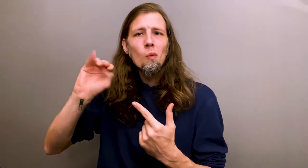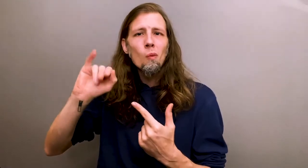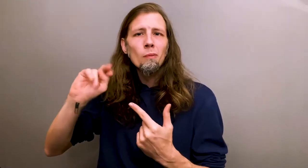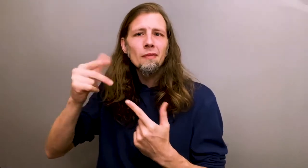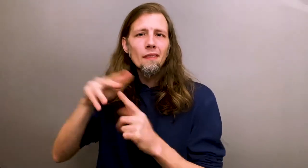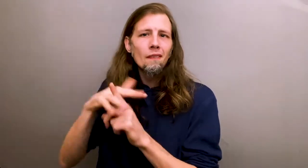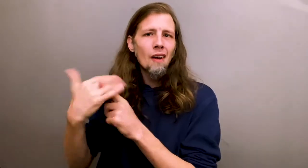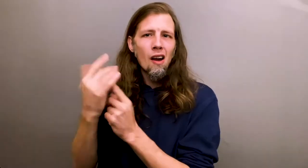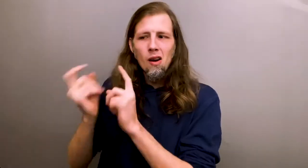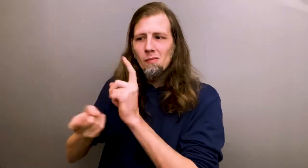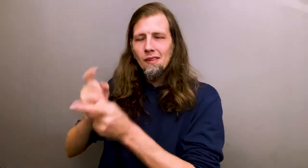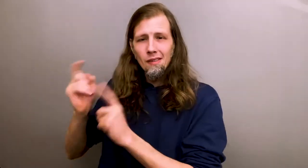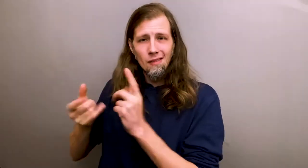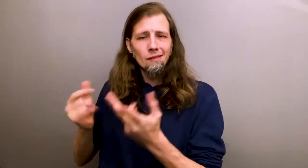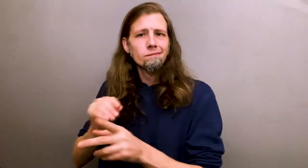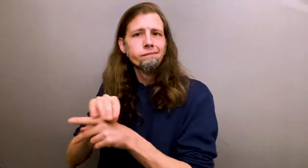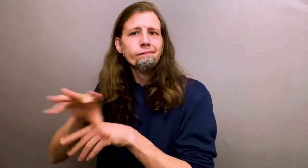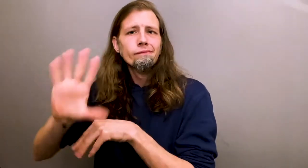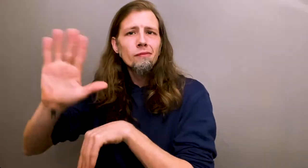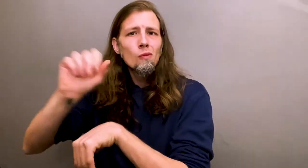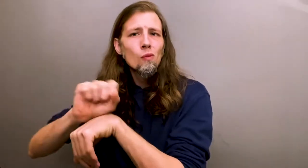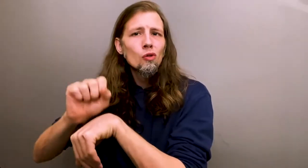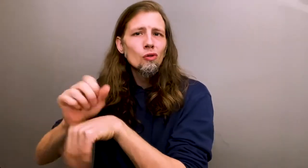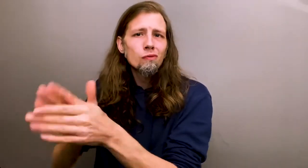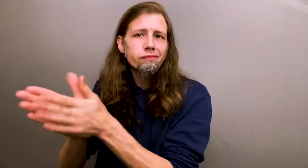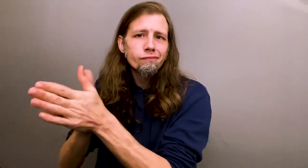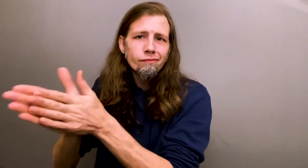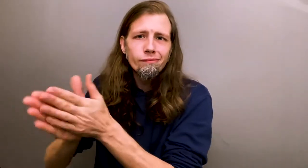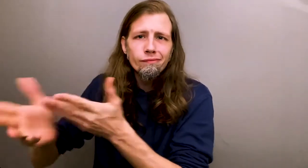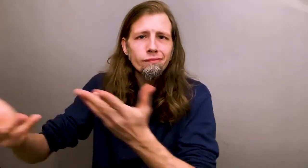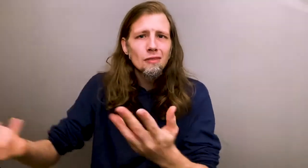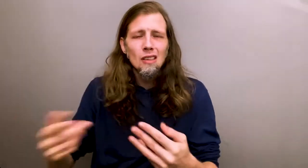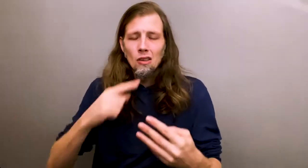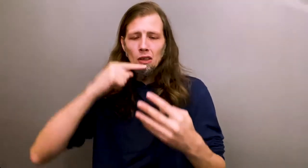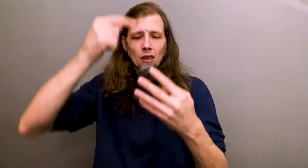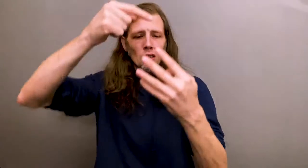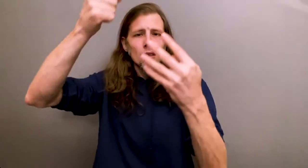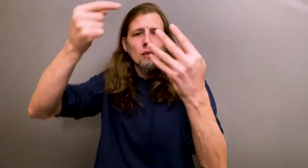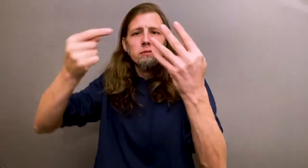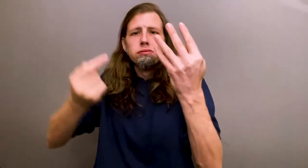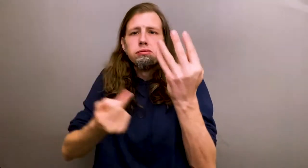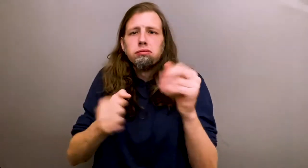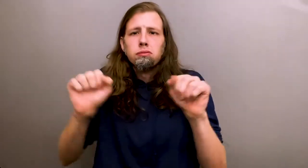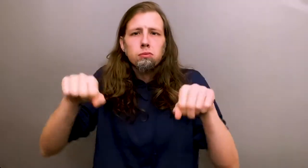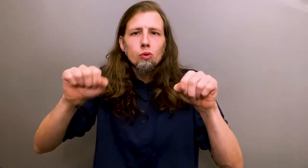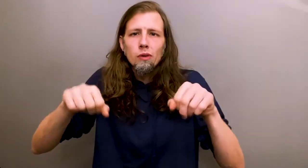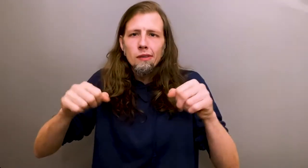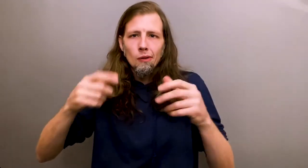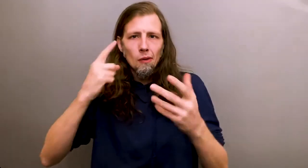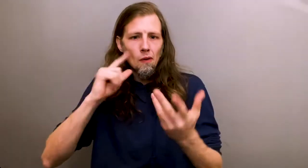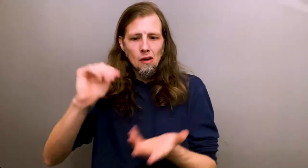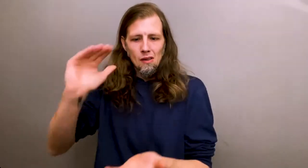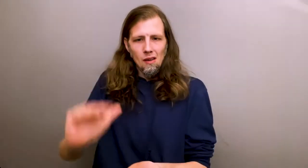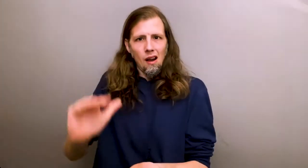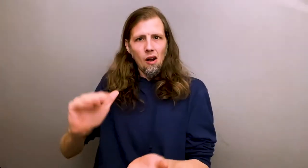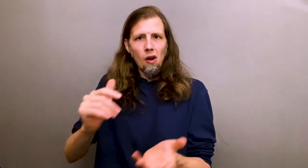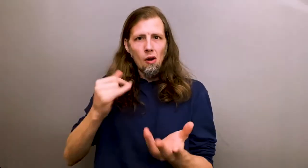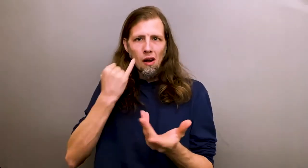their understanding of transformation in their environment will influence how they do their work. There is no end to the potential of a child who has